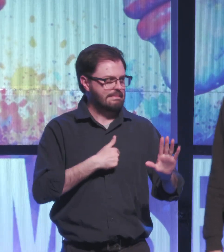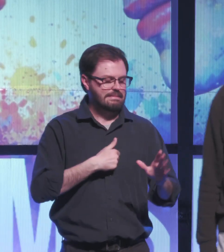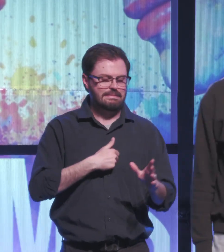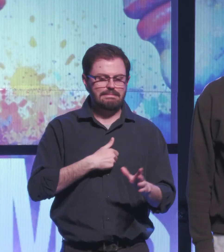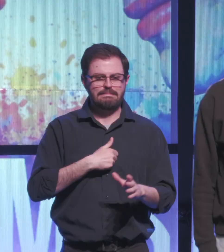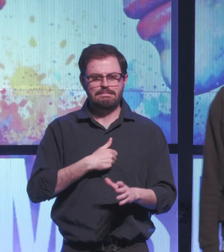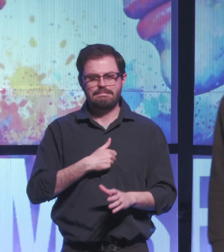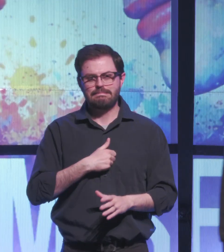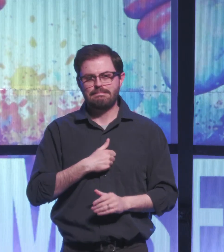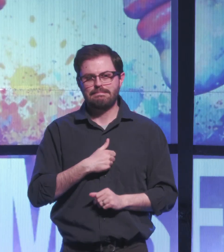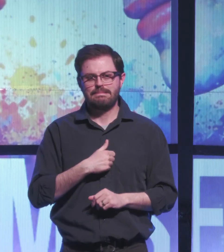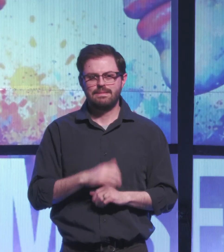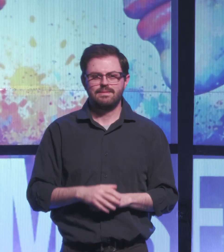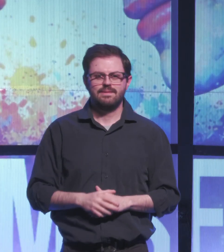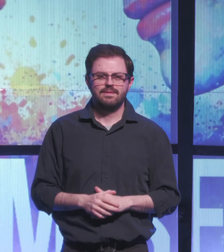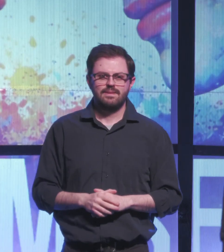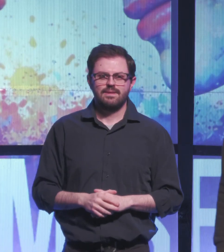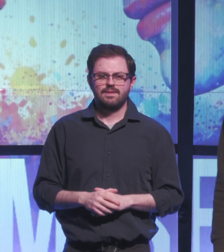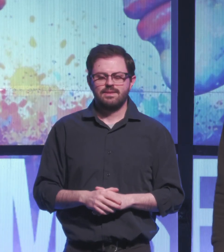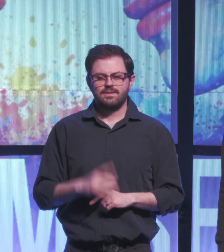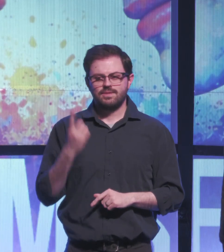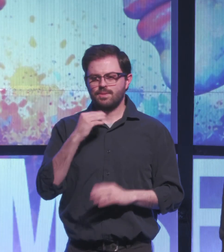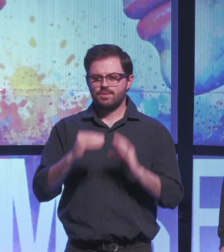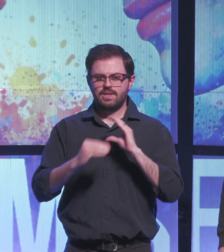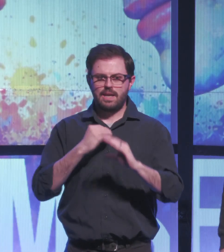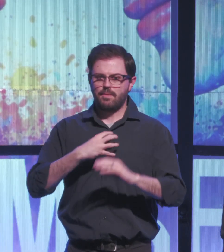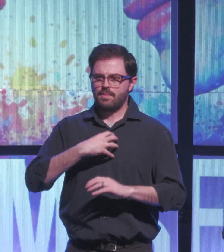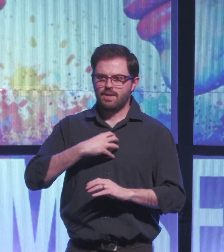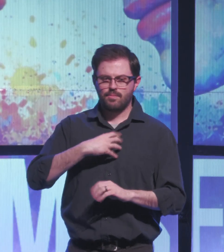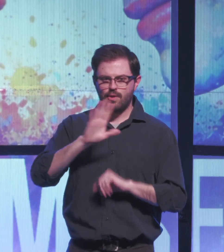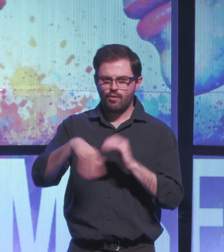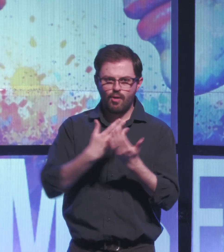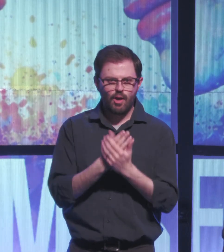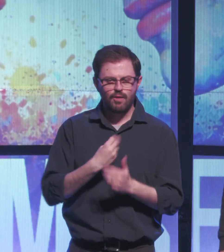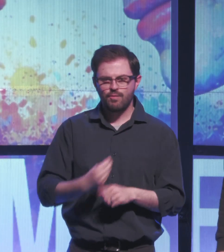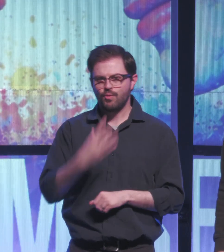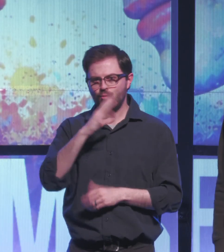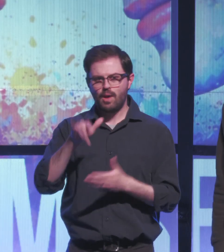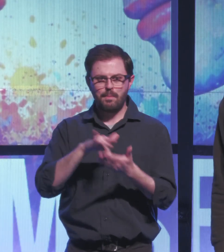gosh, I'm sorry. I'm going to get an email from all the white middle-aged women.